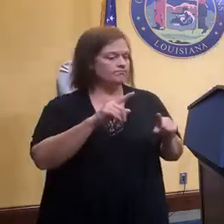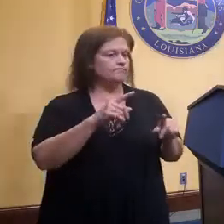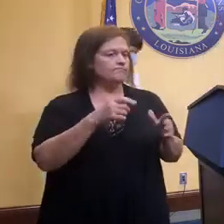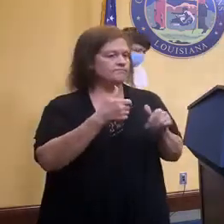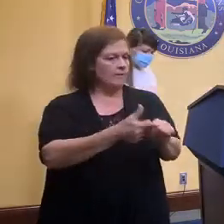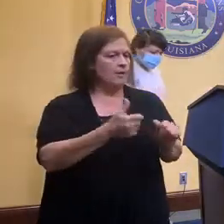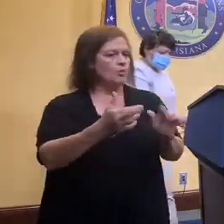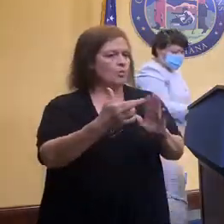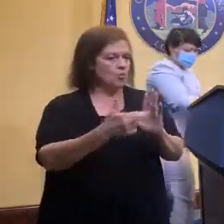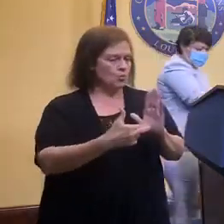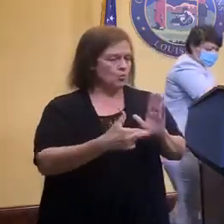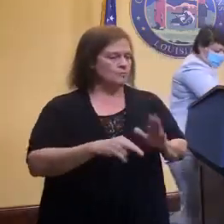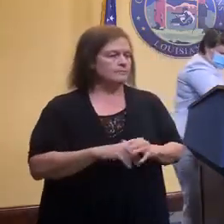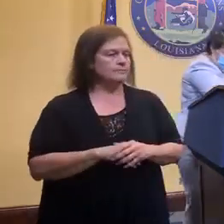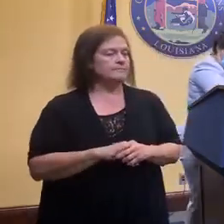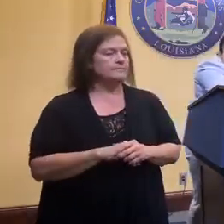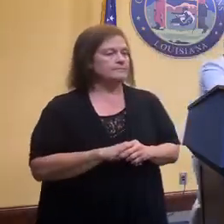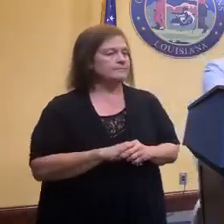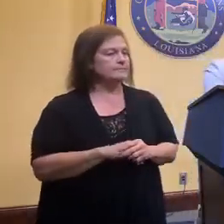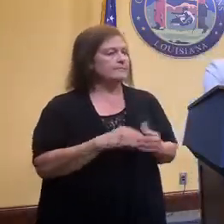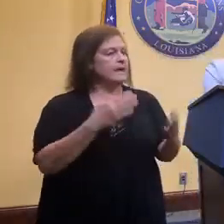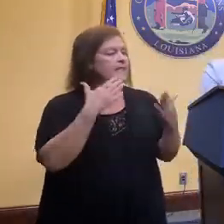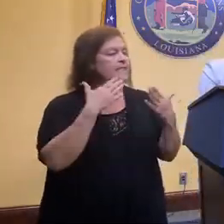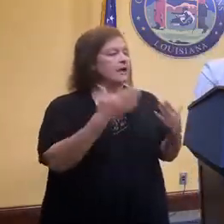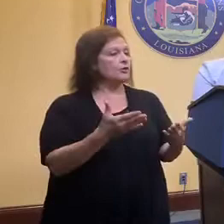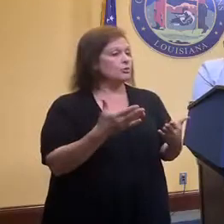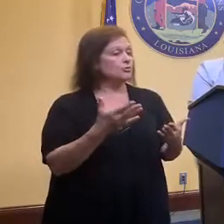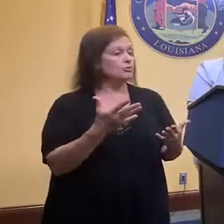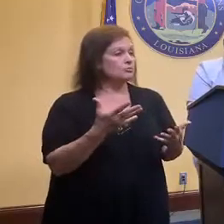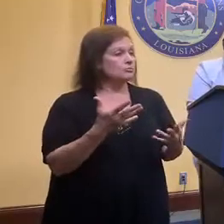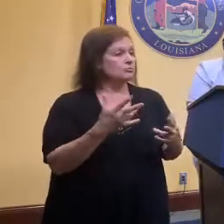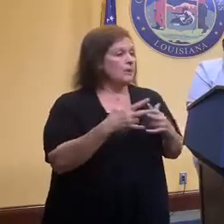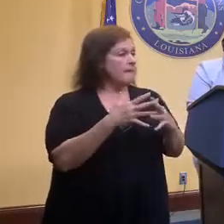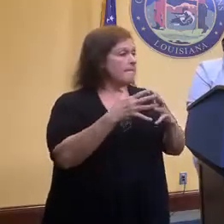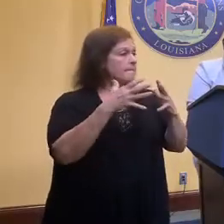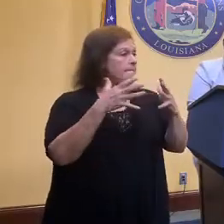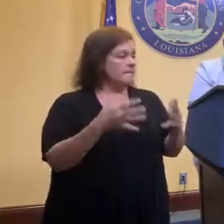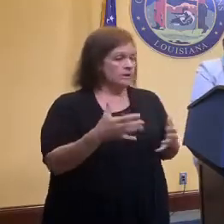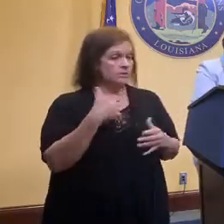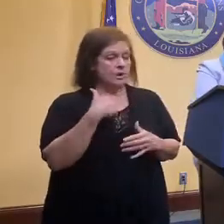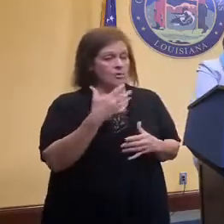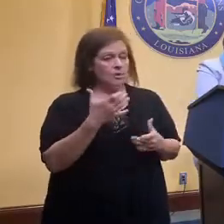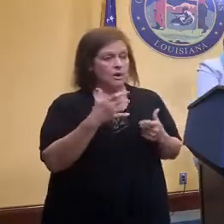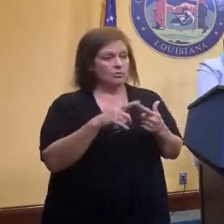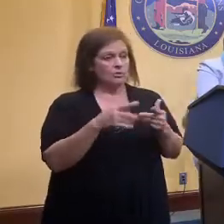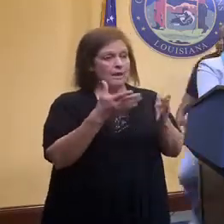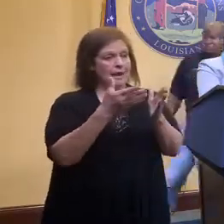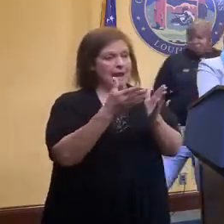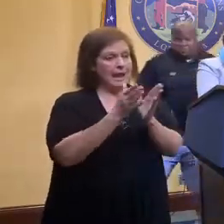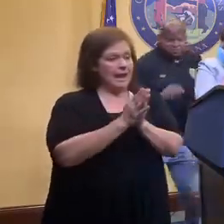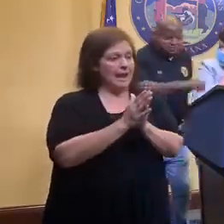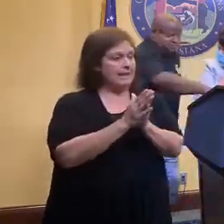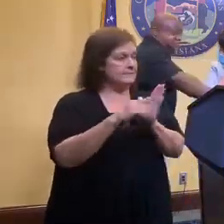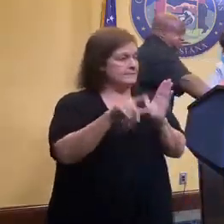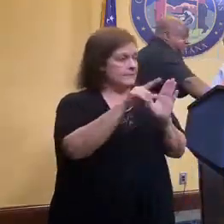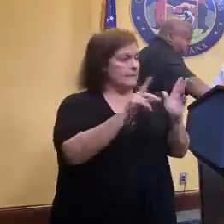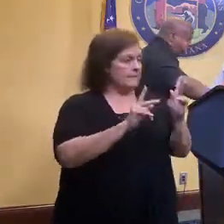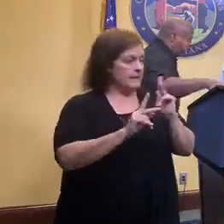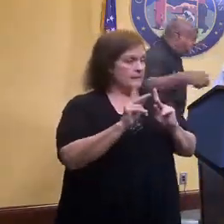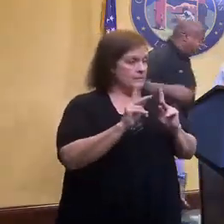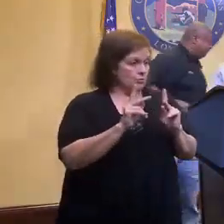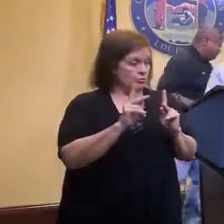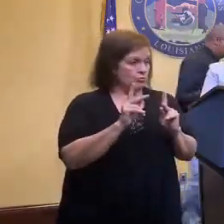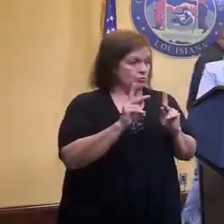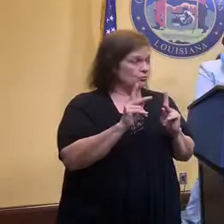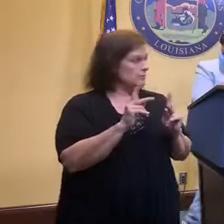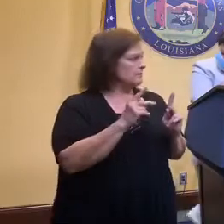Winston. Well, thank you all very much. I do want to ask our people to, oh, you took